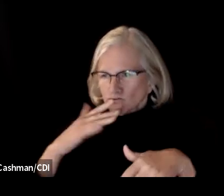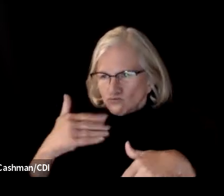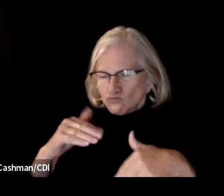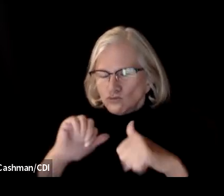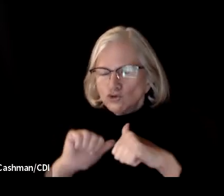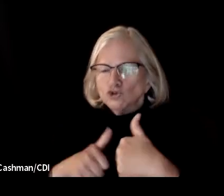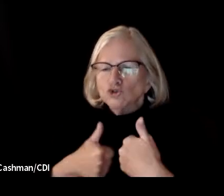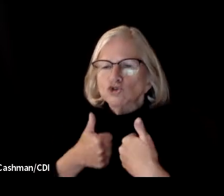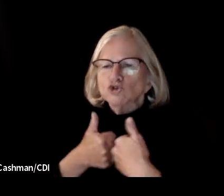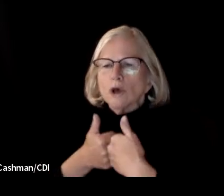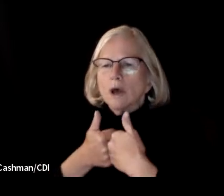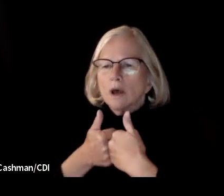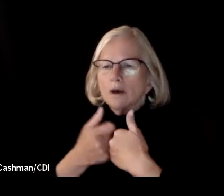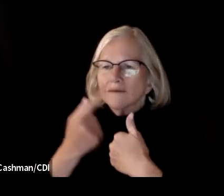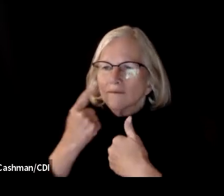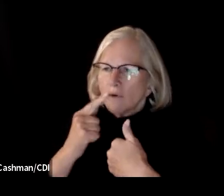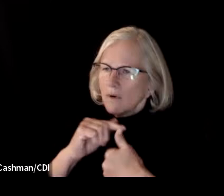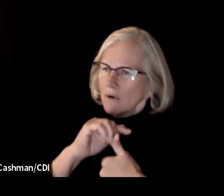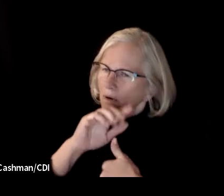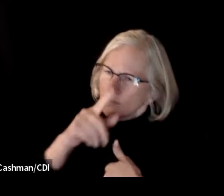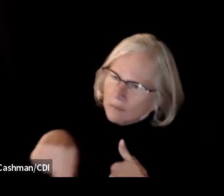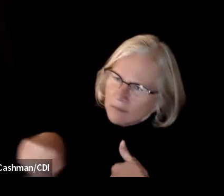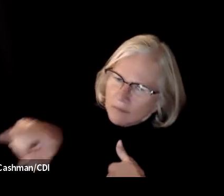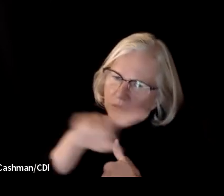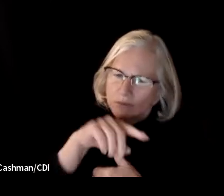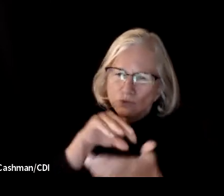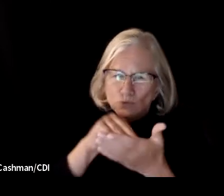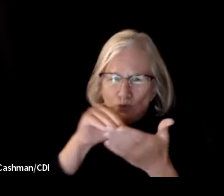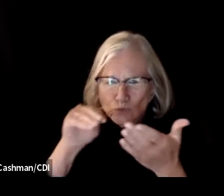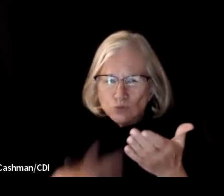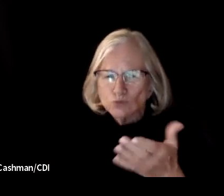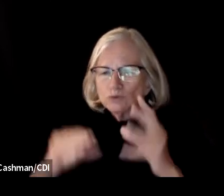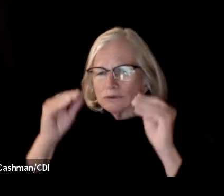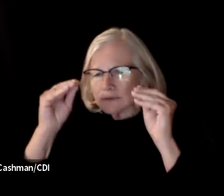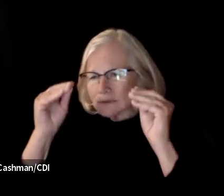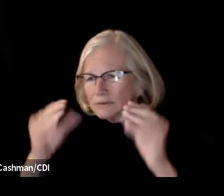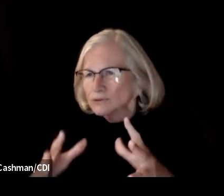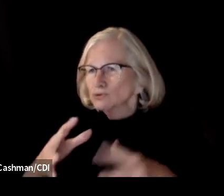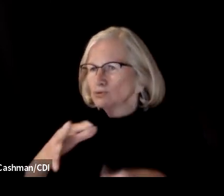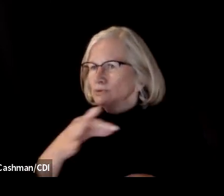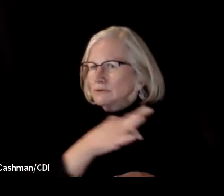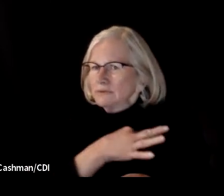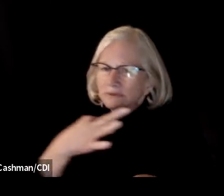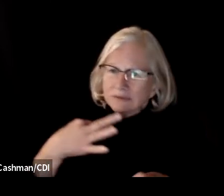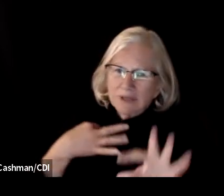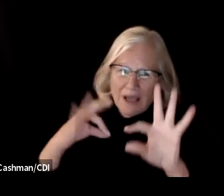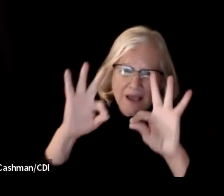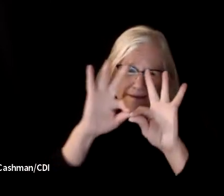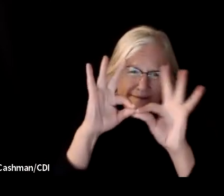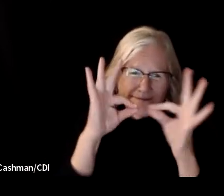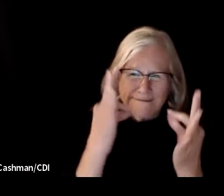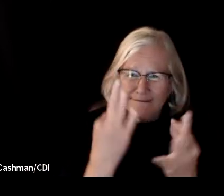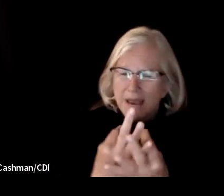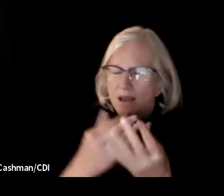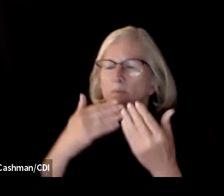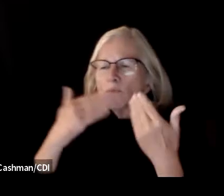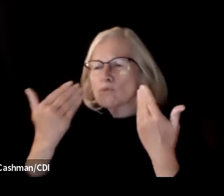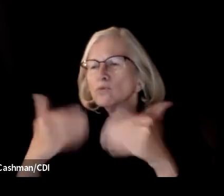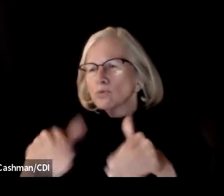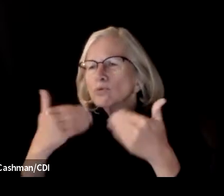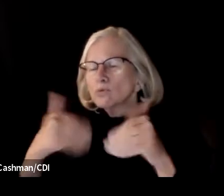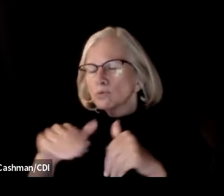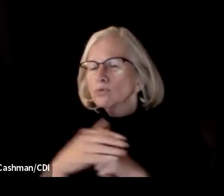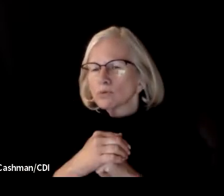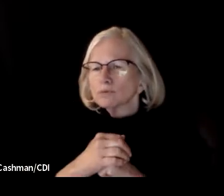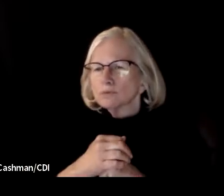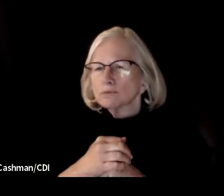staff, and others in our communities who continue to support our students each and every day. As the wife of a middle school math teacher and a mom of